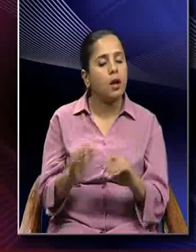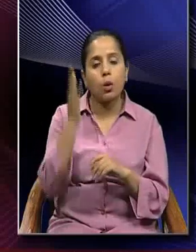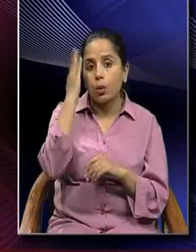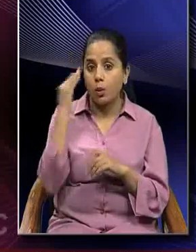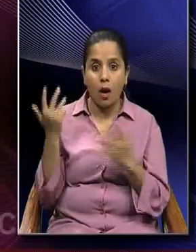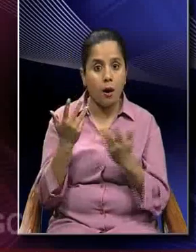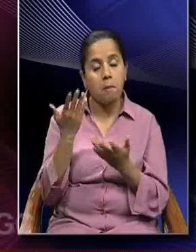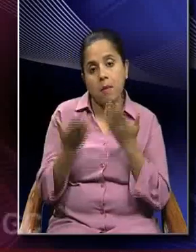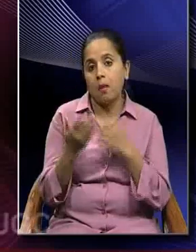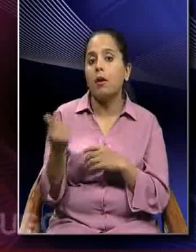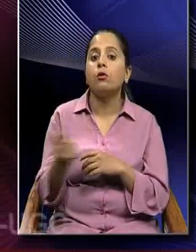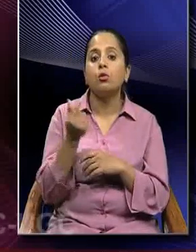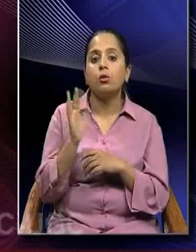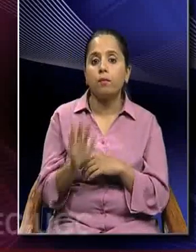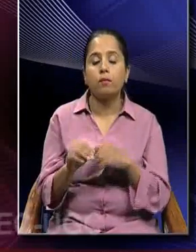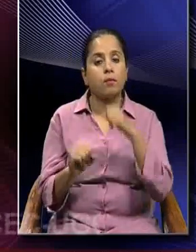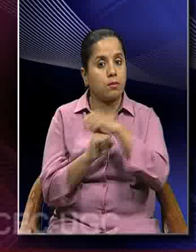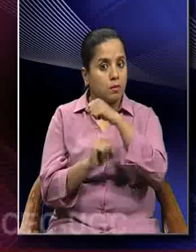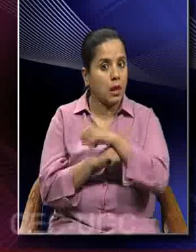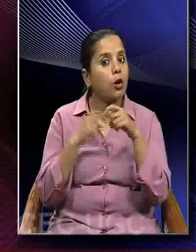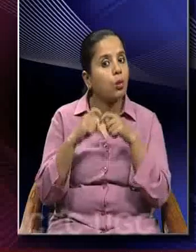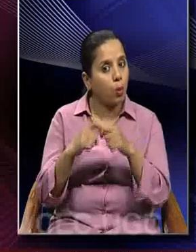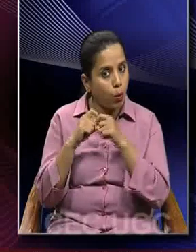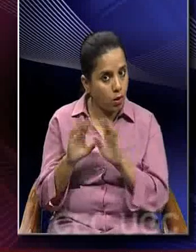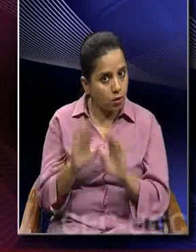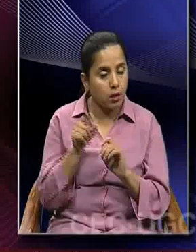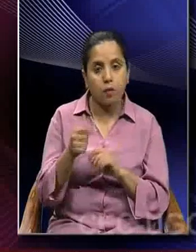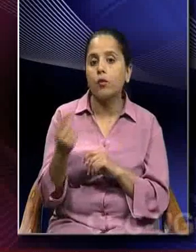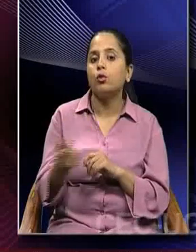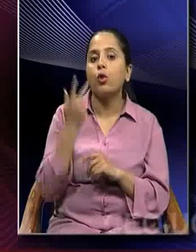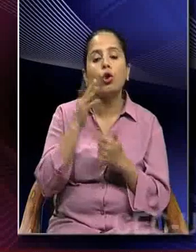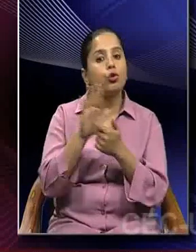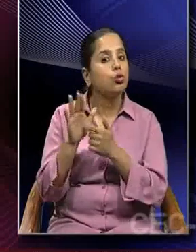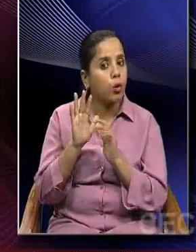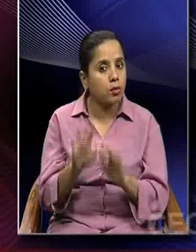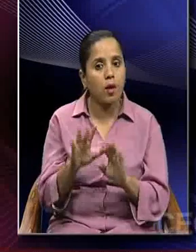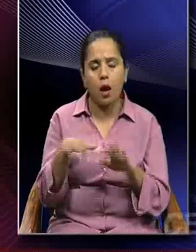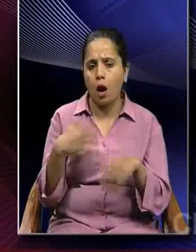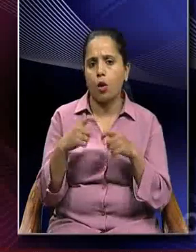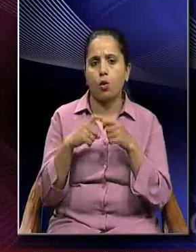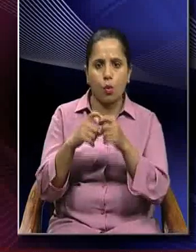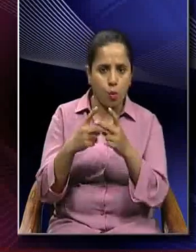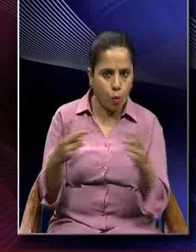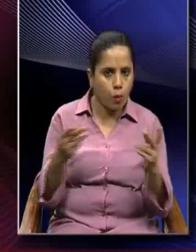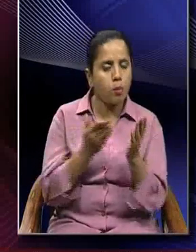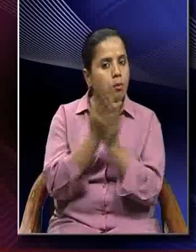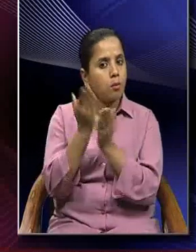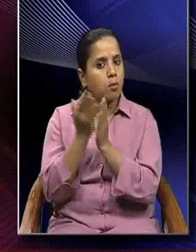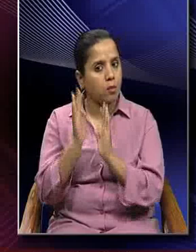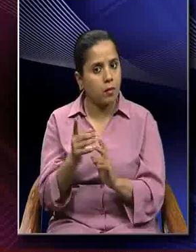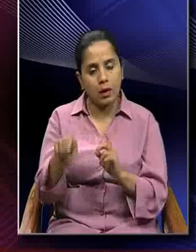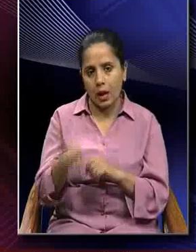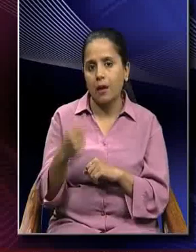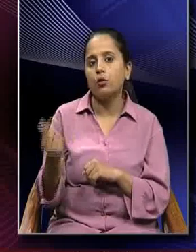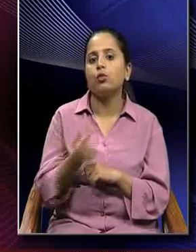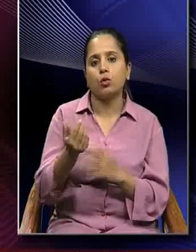it made use of structured questionnaire, and it shows how quantitative or positivist methodology can be used